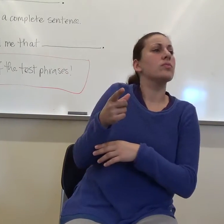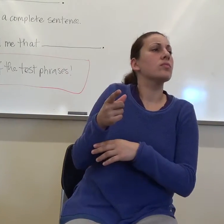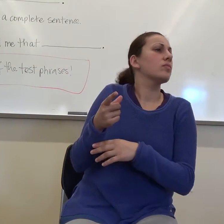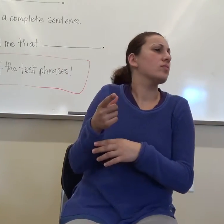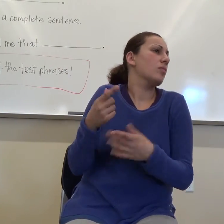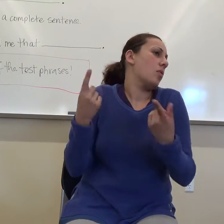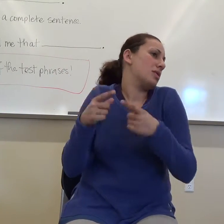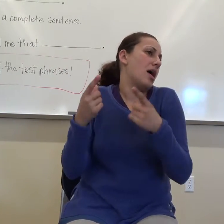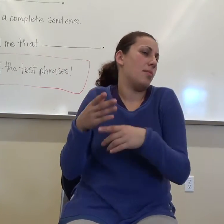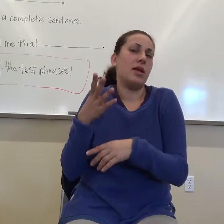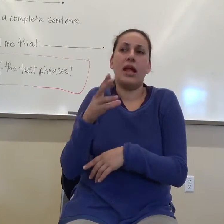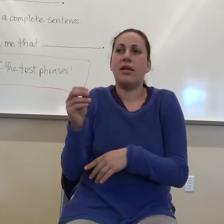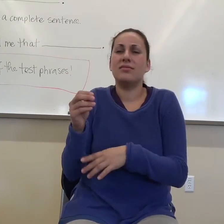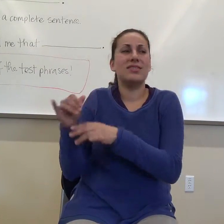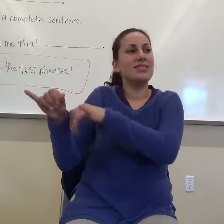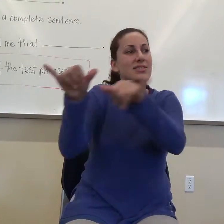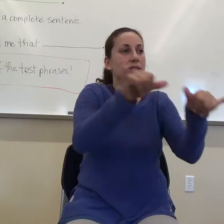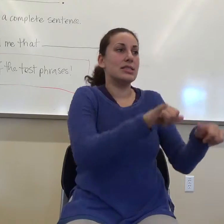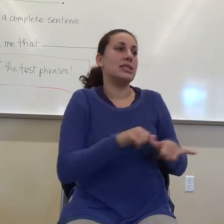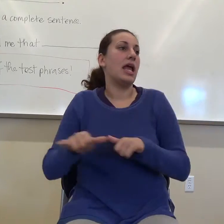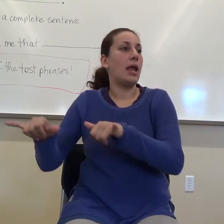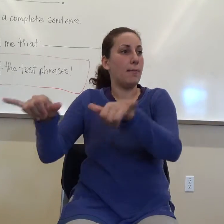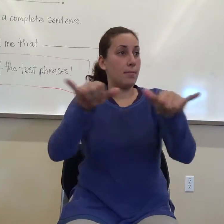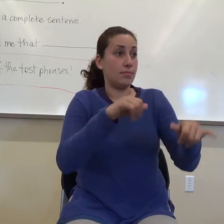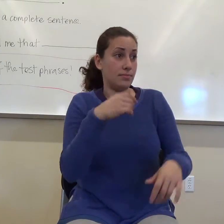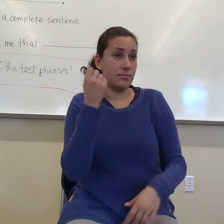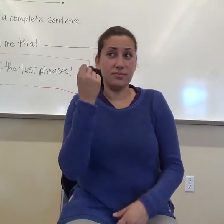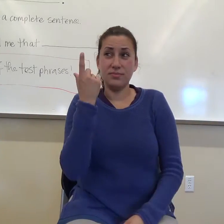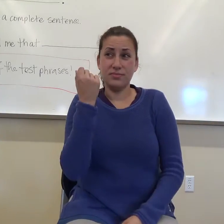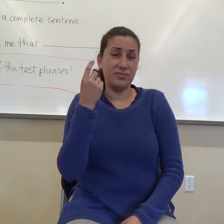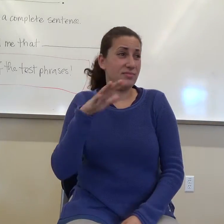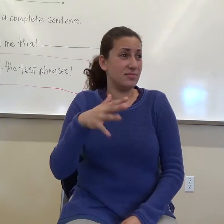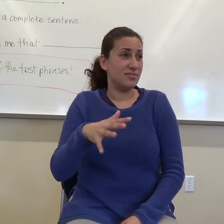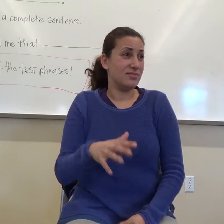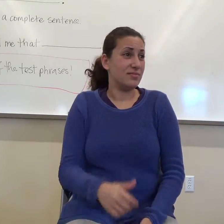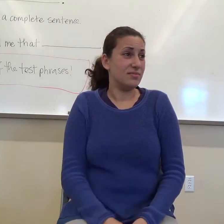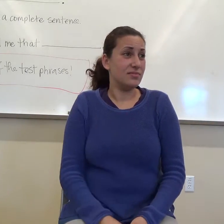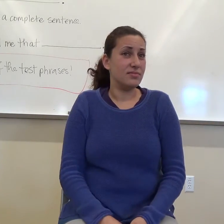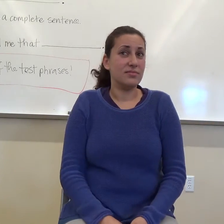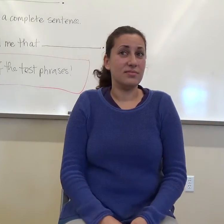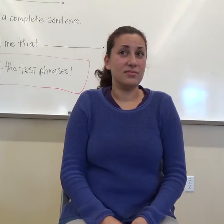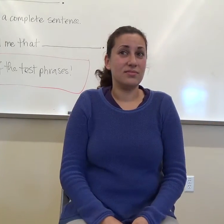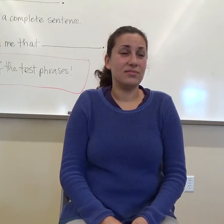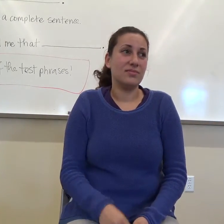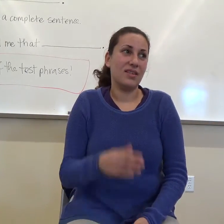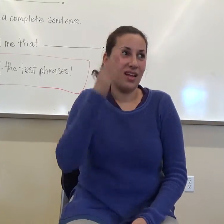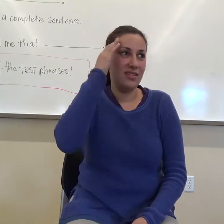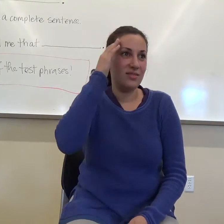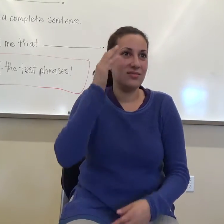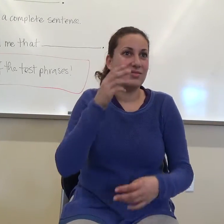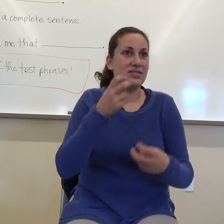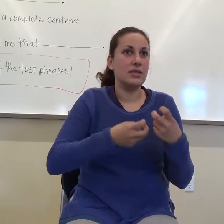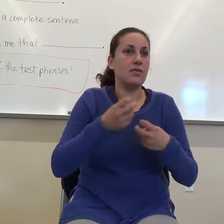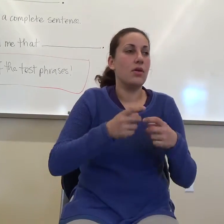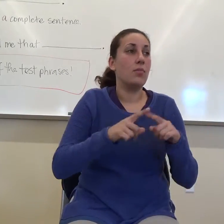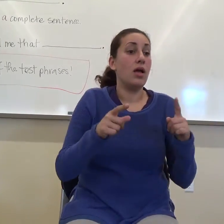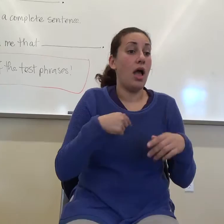stories. These are things that are the same. Does that make sense? Yeah, like I said, I'm happy to see you guys are making